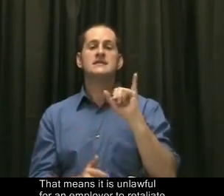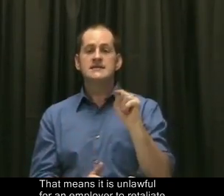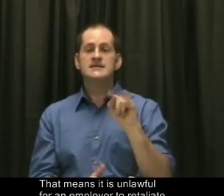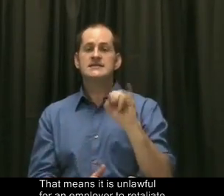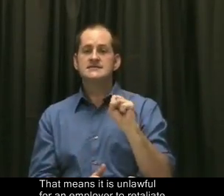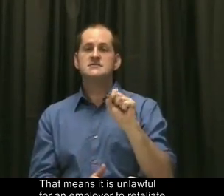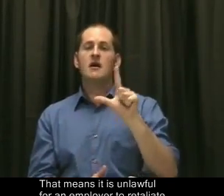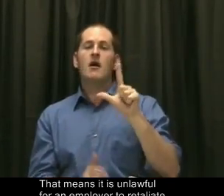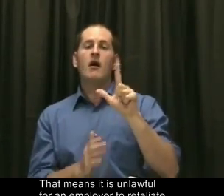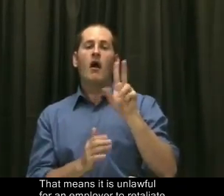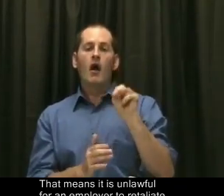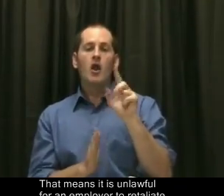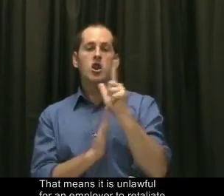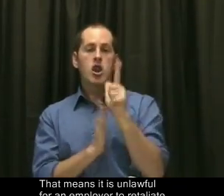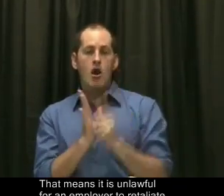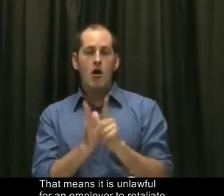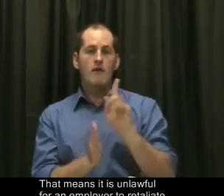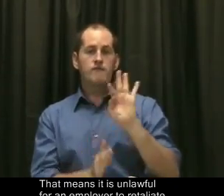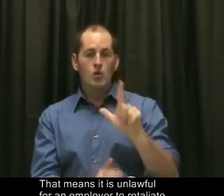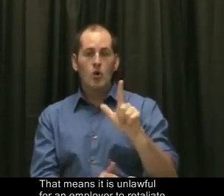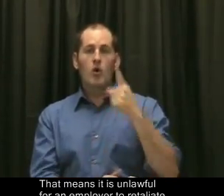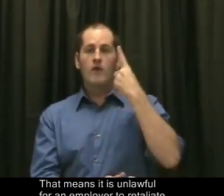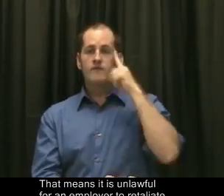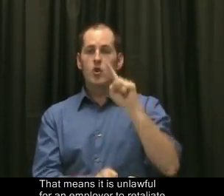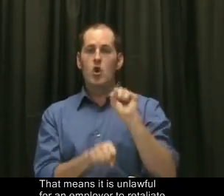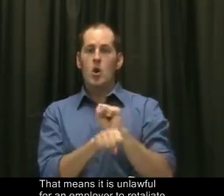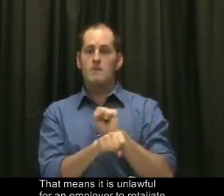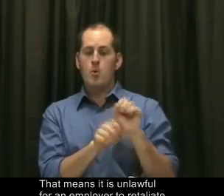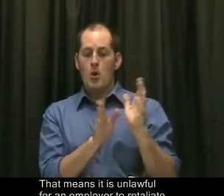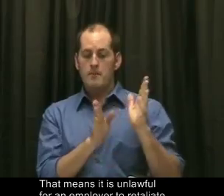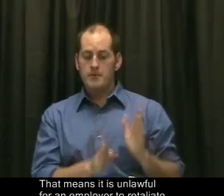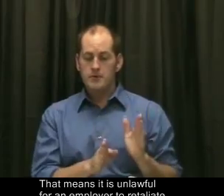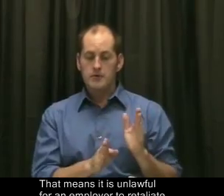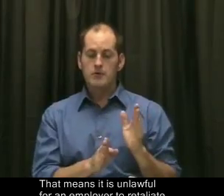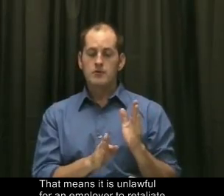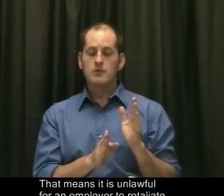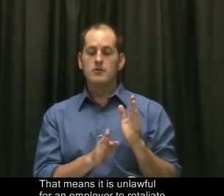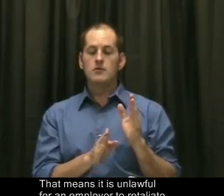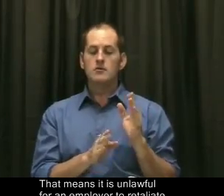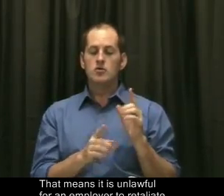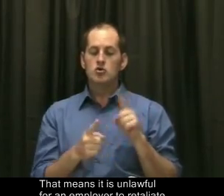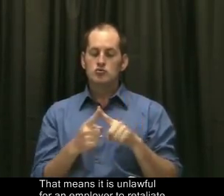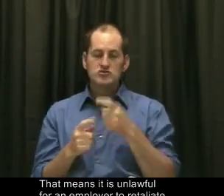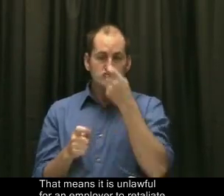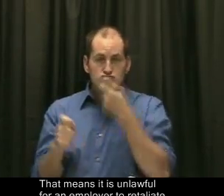That means it is unlawful for an employer to retaliate against you.